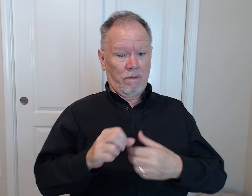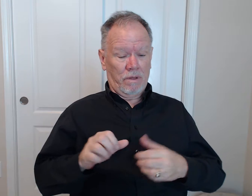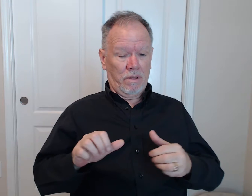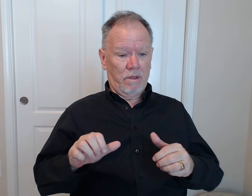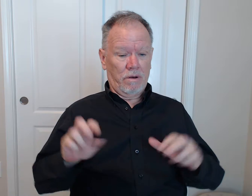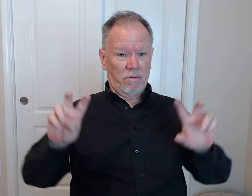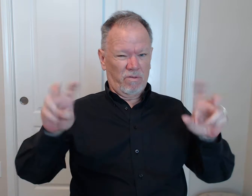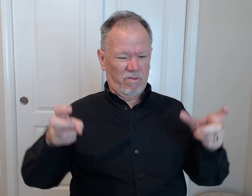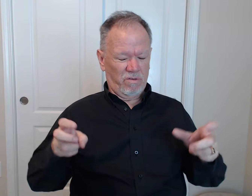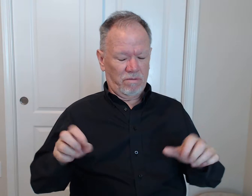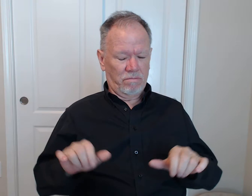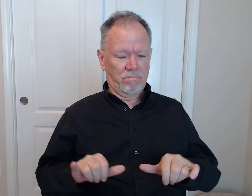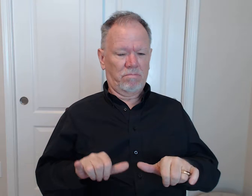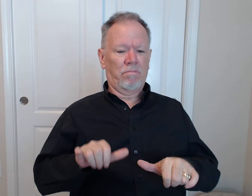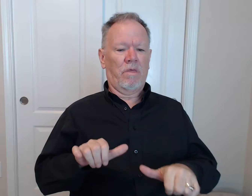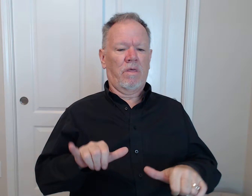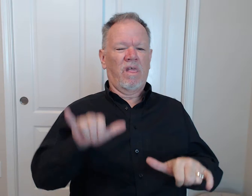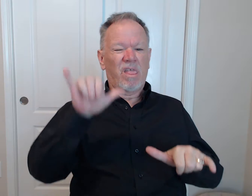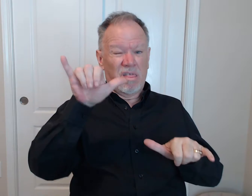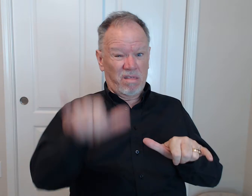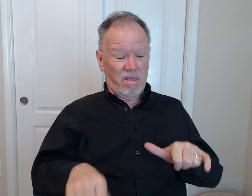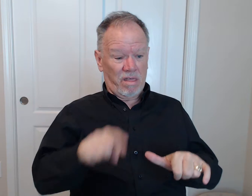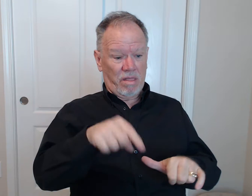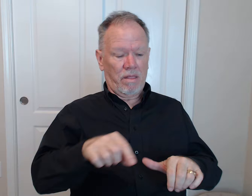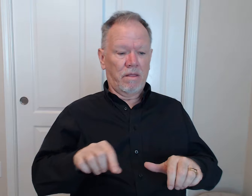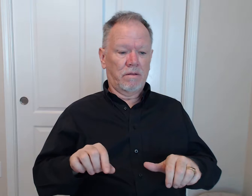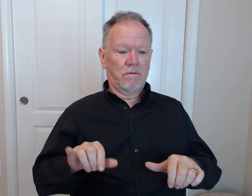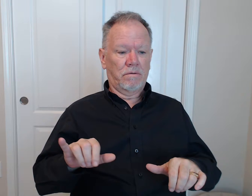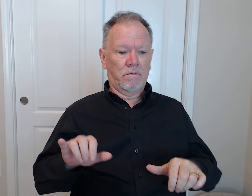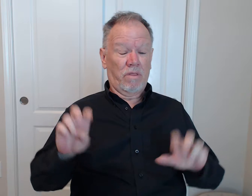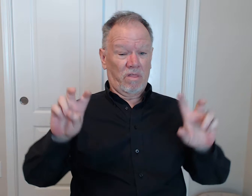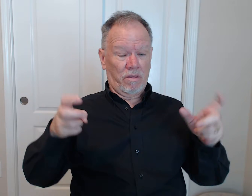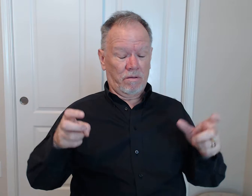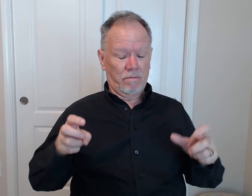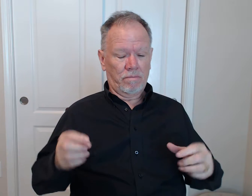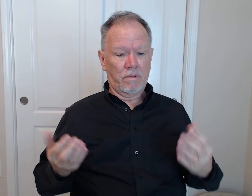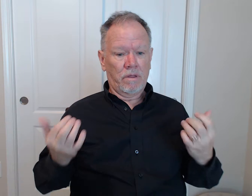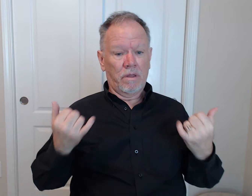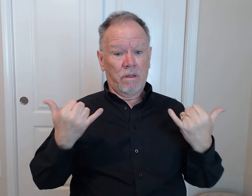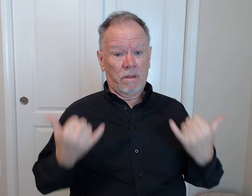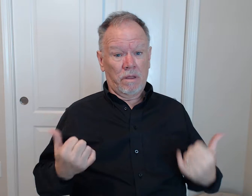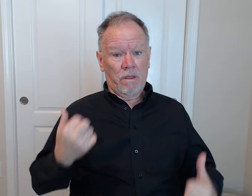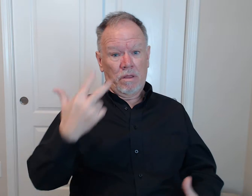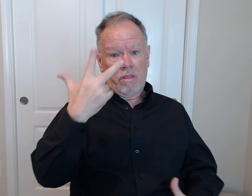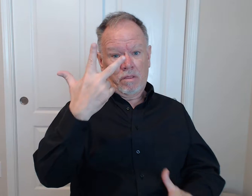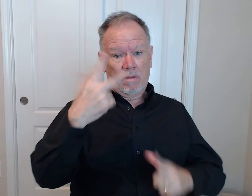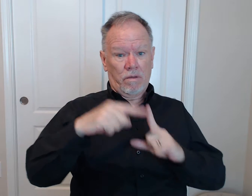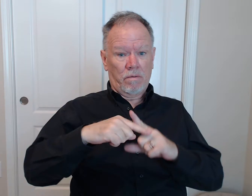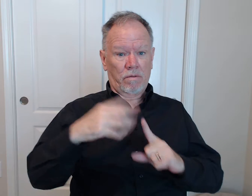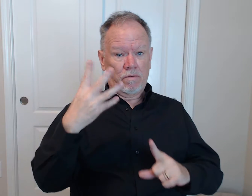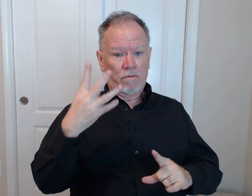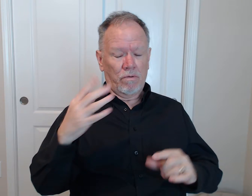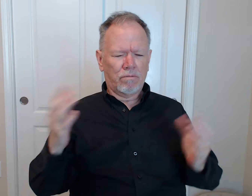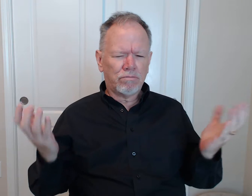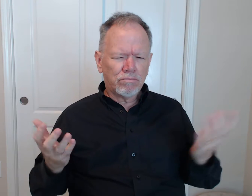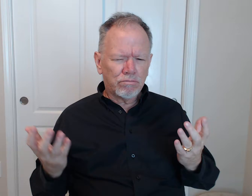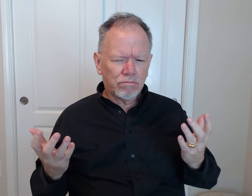What is 3 plus 4? This is, I think, a more difficult problem.